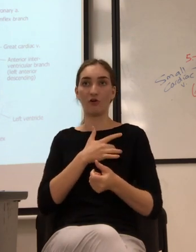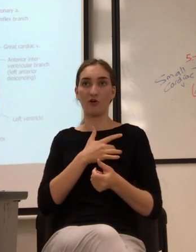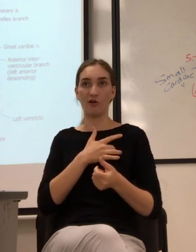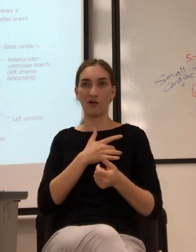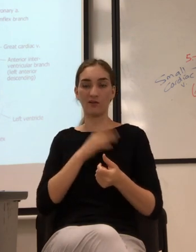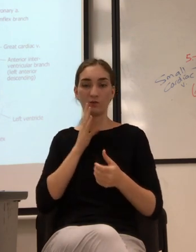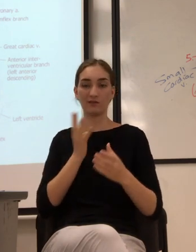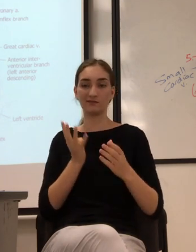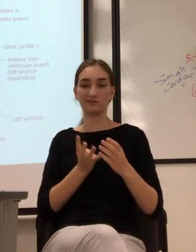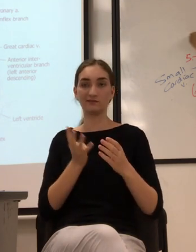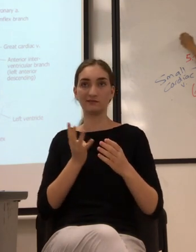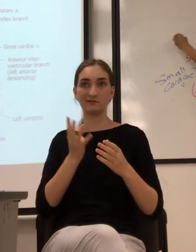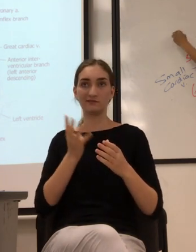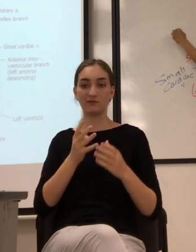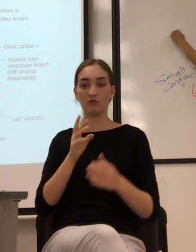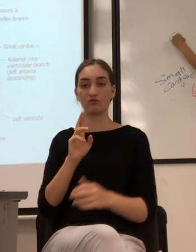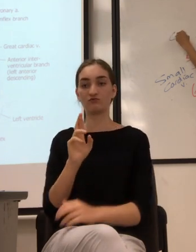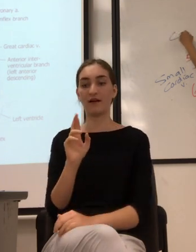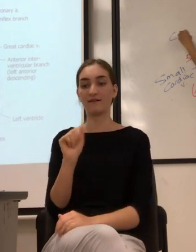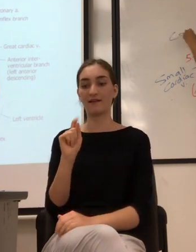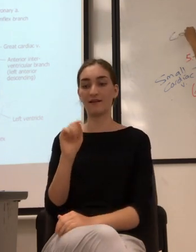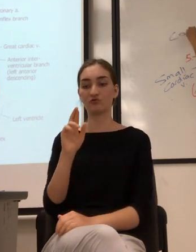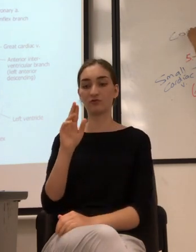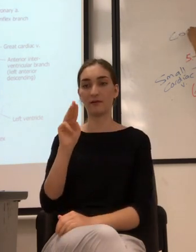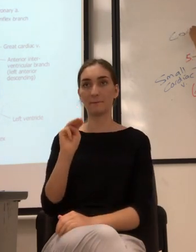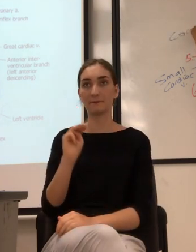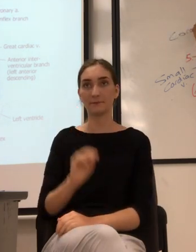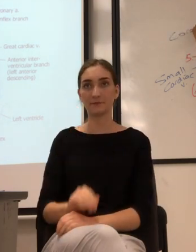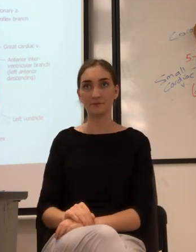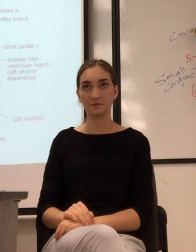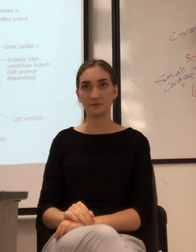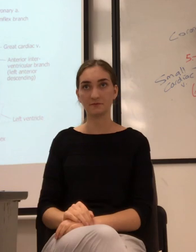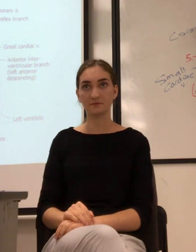there. So and let me just note it, coronary